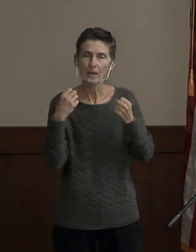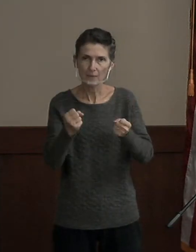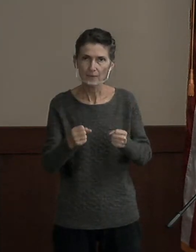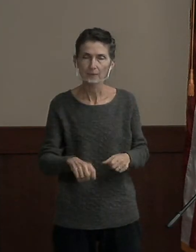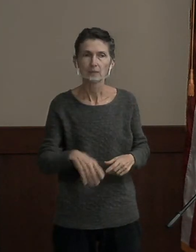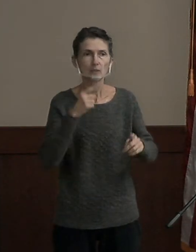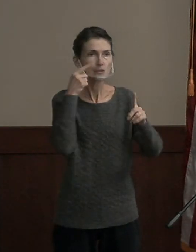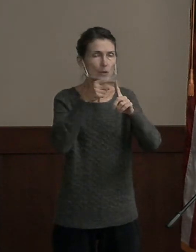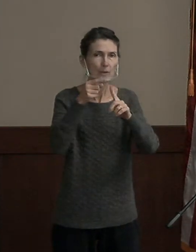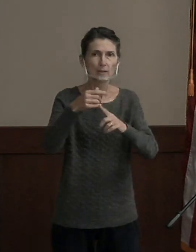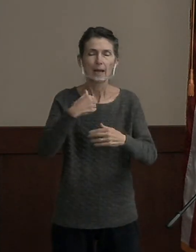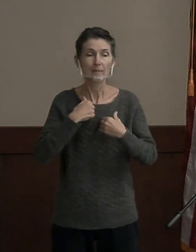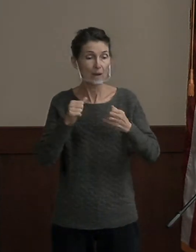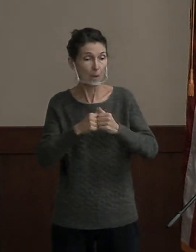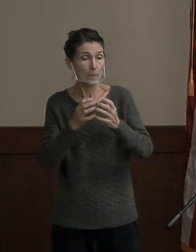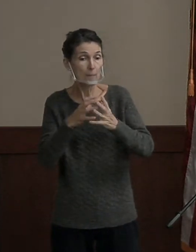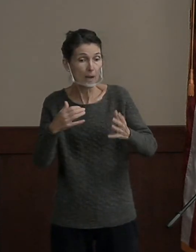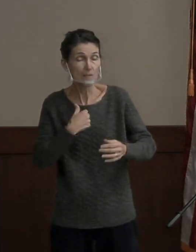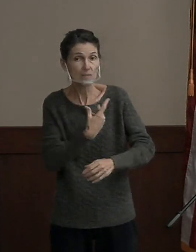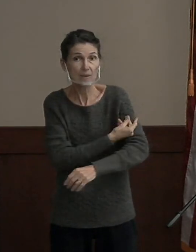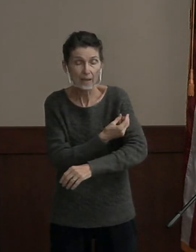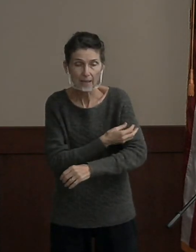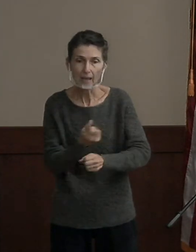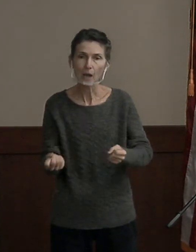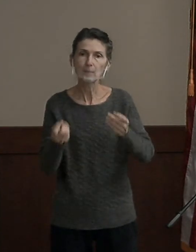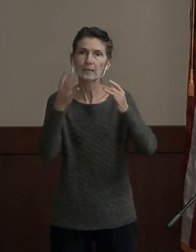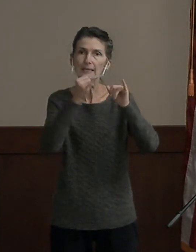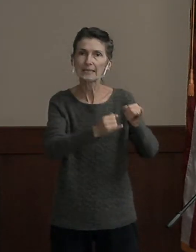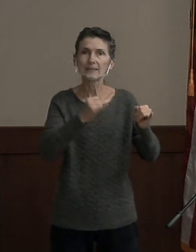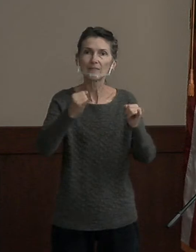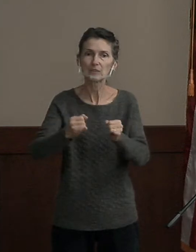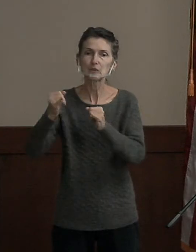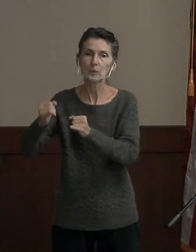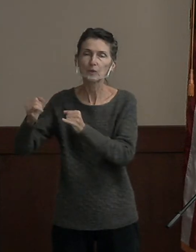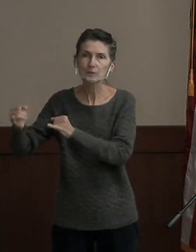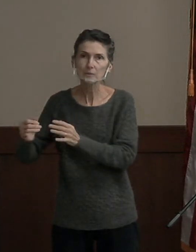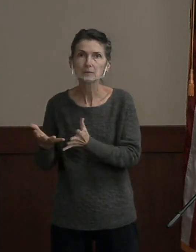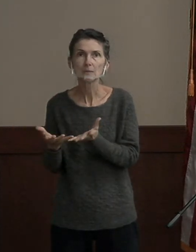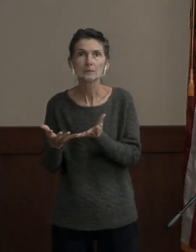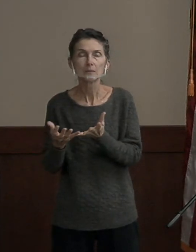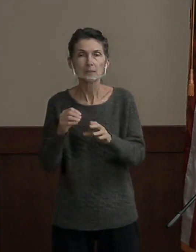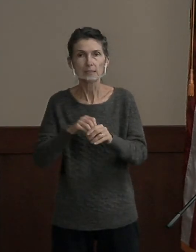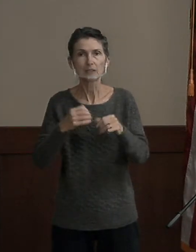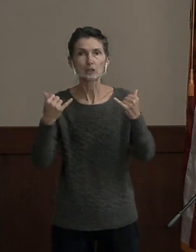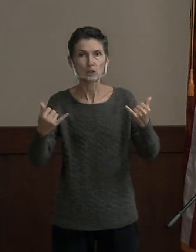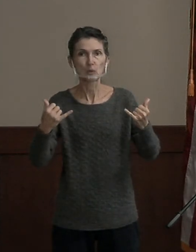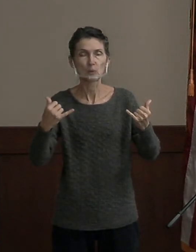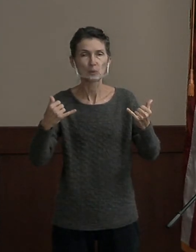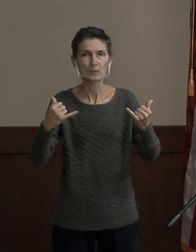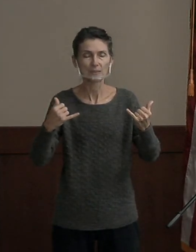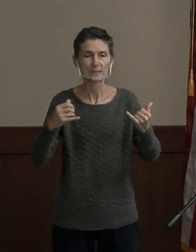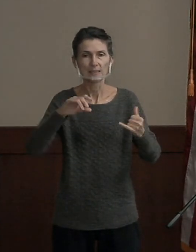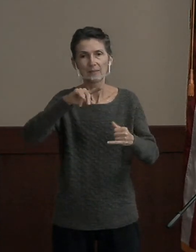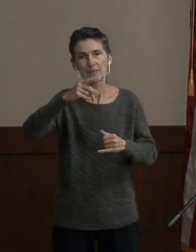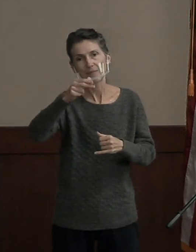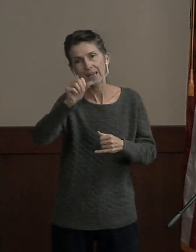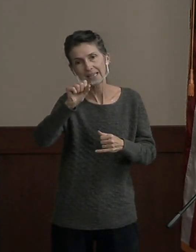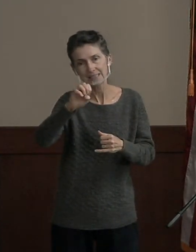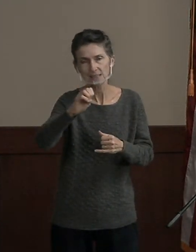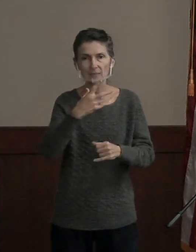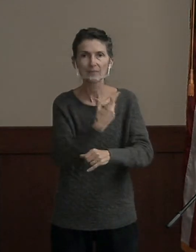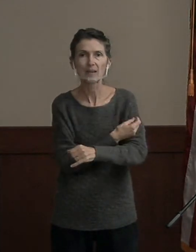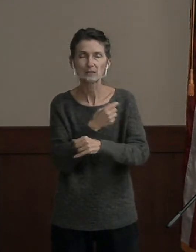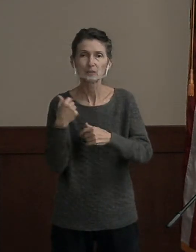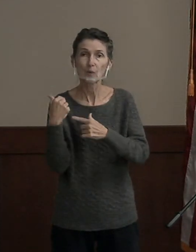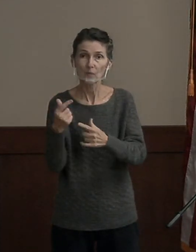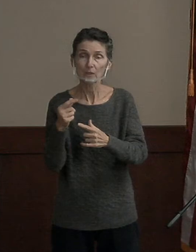vaccine supply and how many individuals in the current phase have been vaccinated thus far.